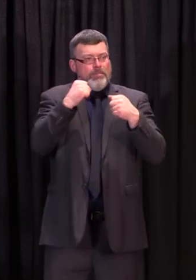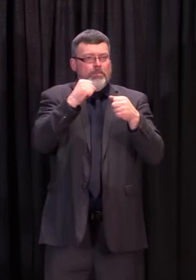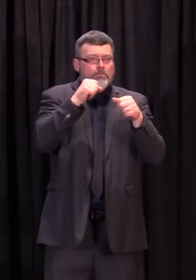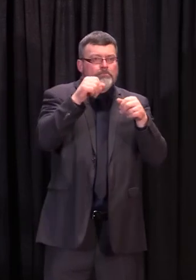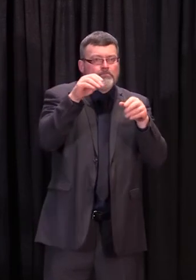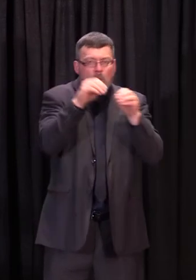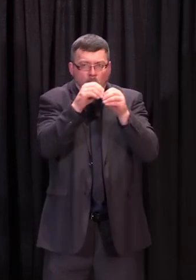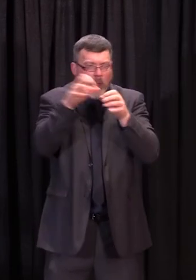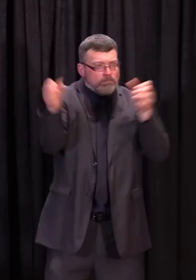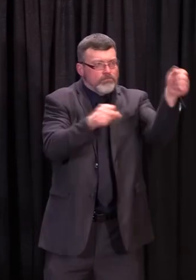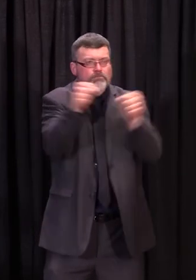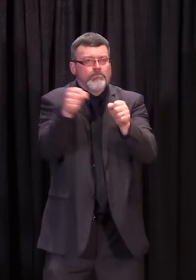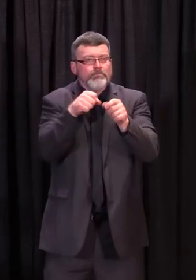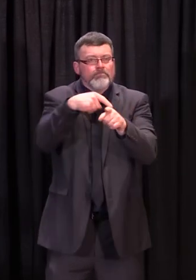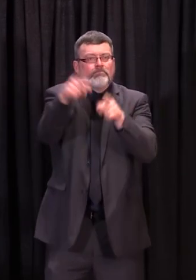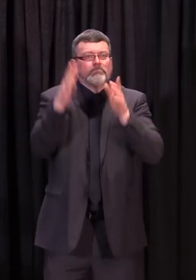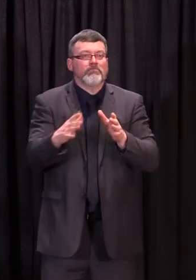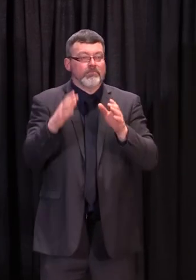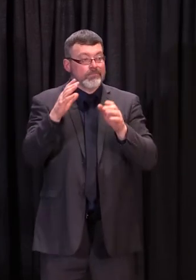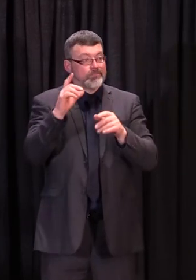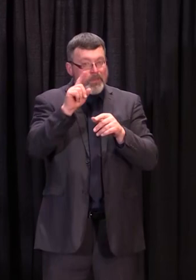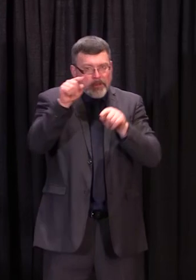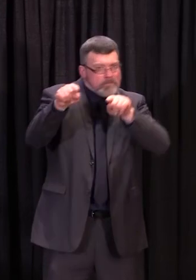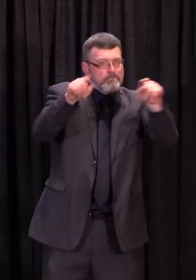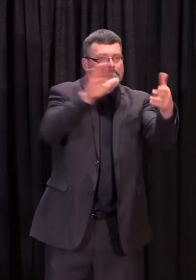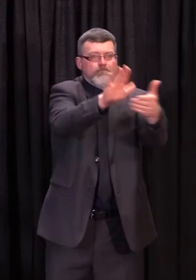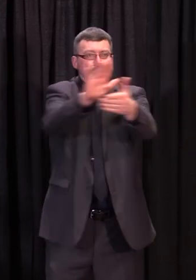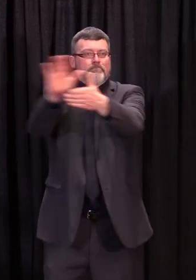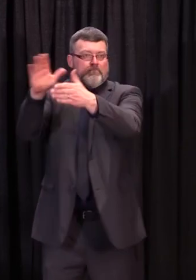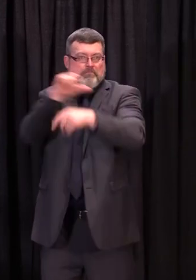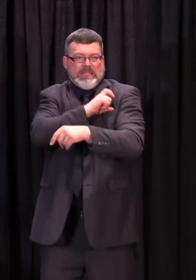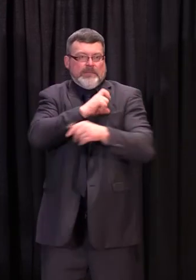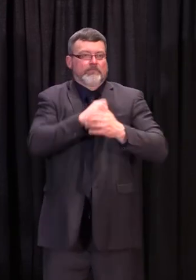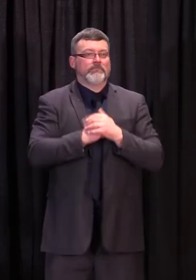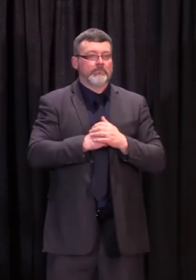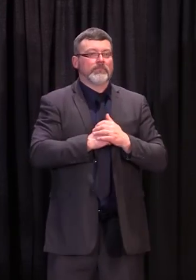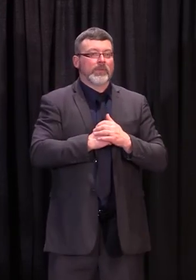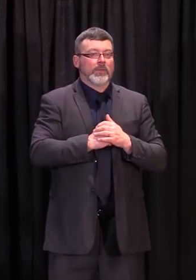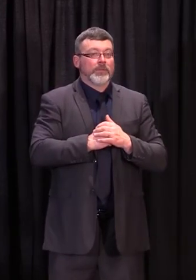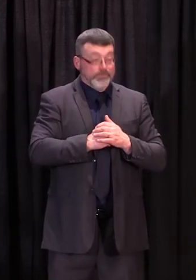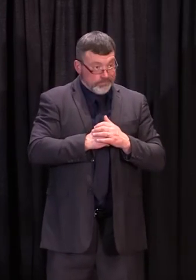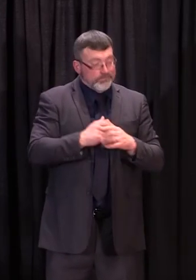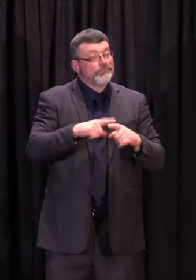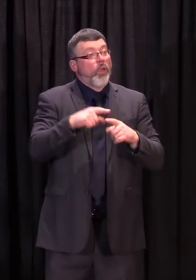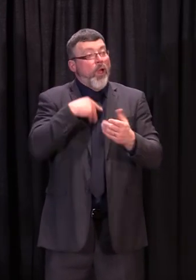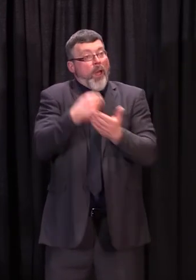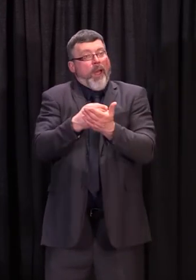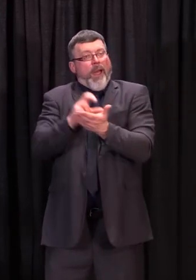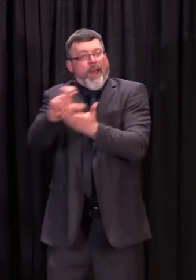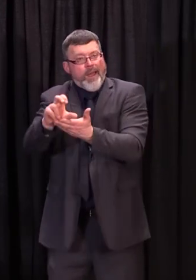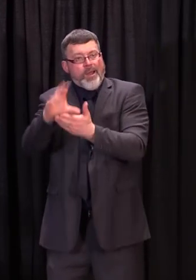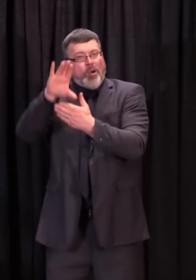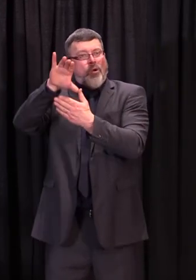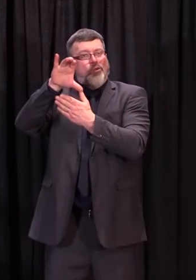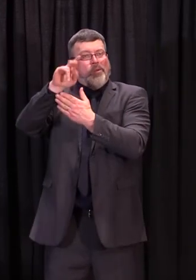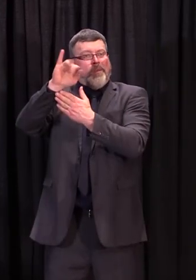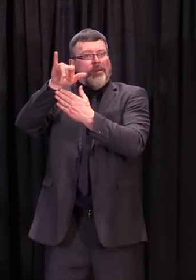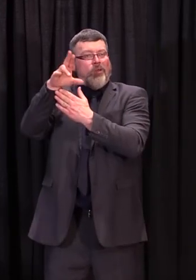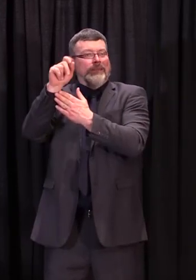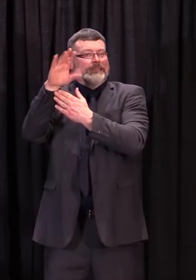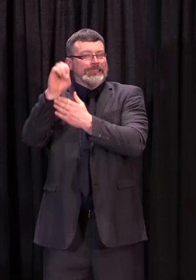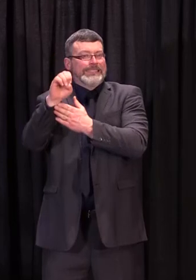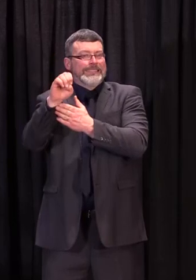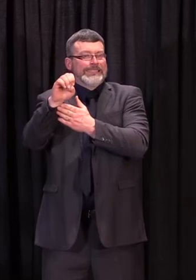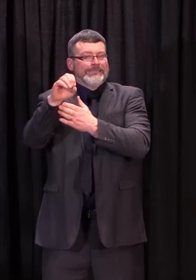Criminal Justice Training Council's request for tools to modernize entry testing for candidates, as well as training.